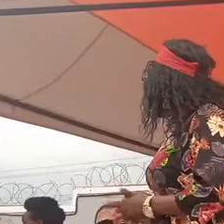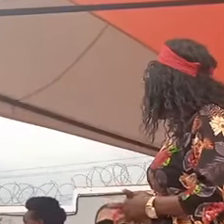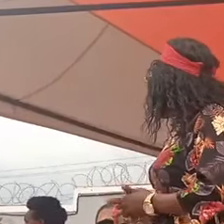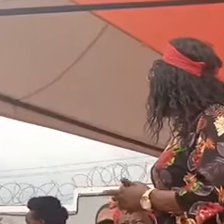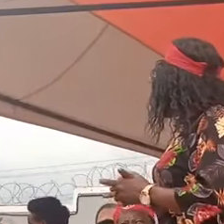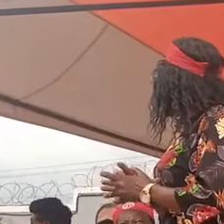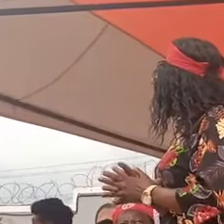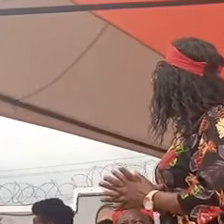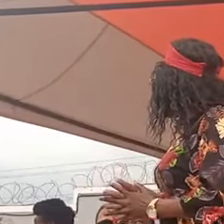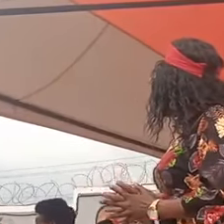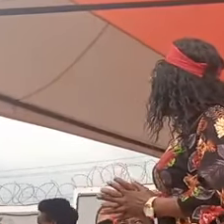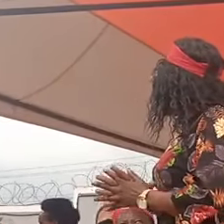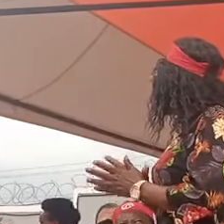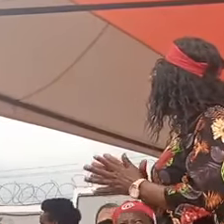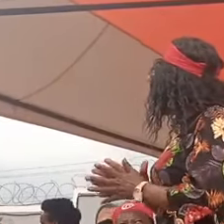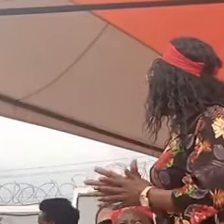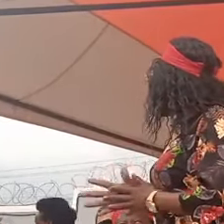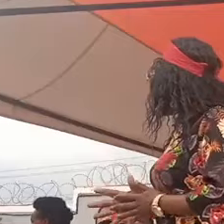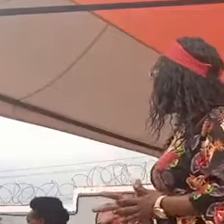symbol.